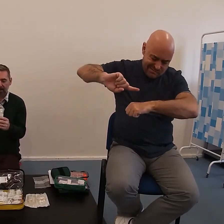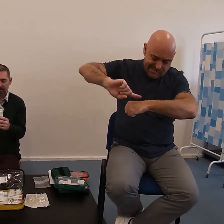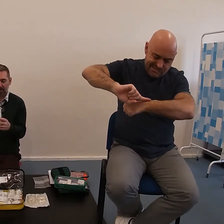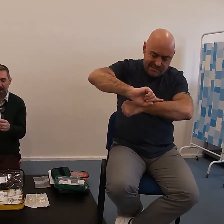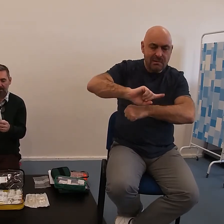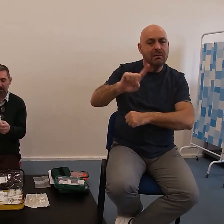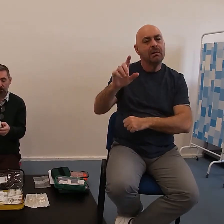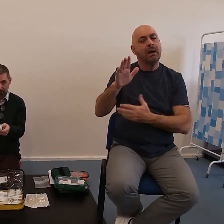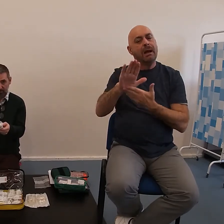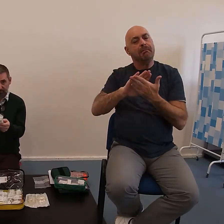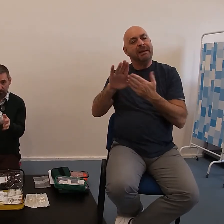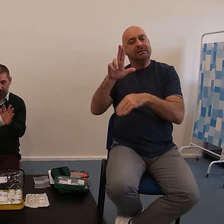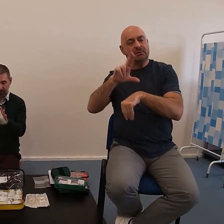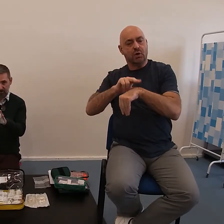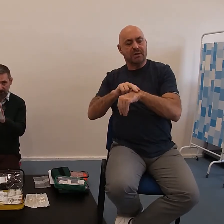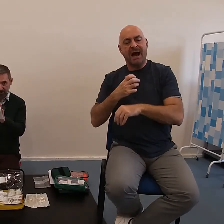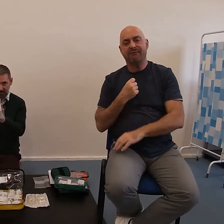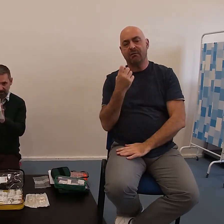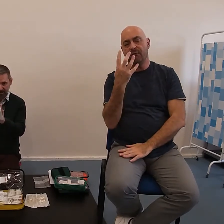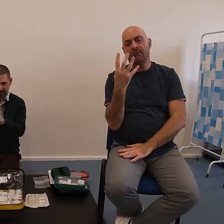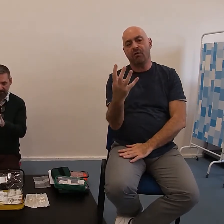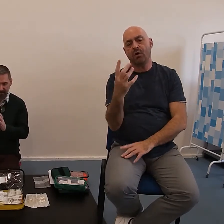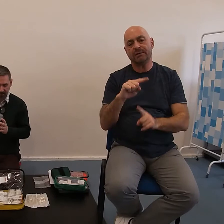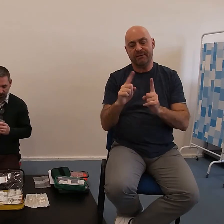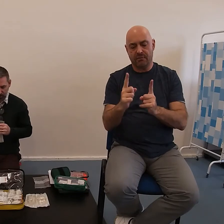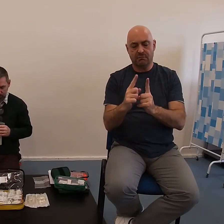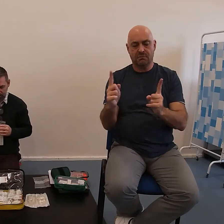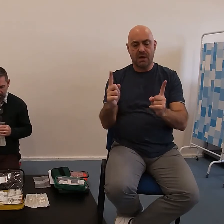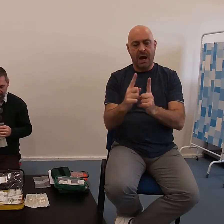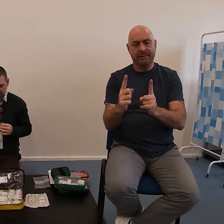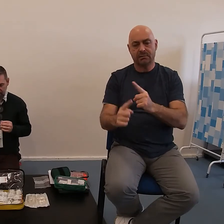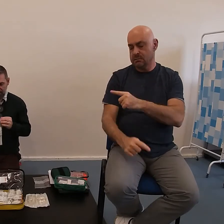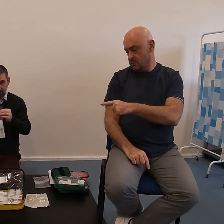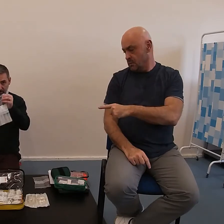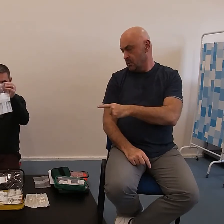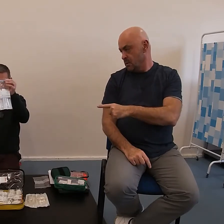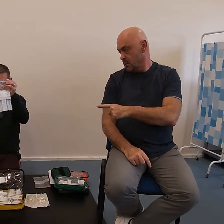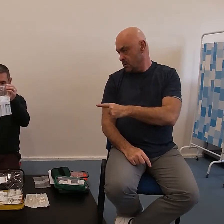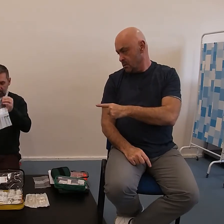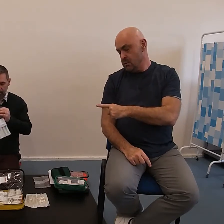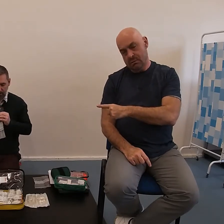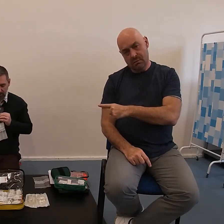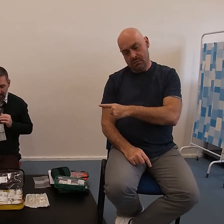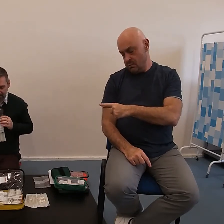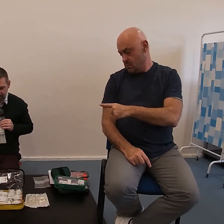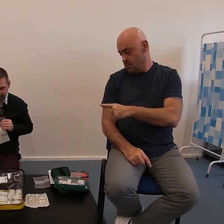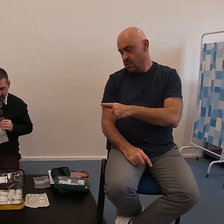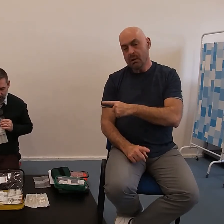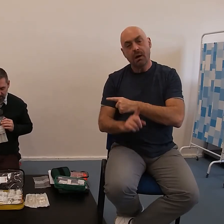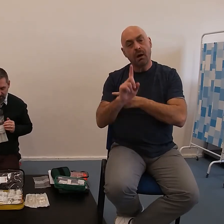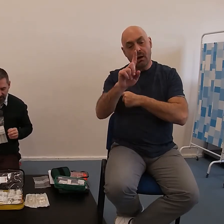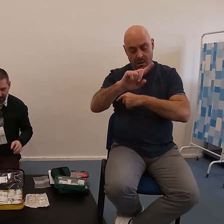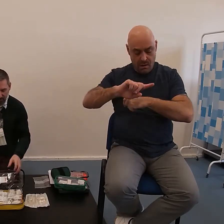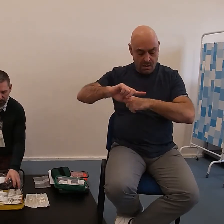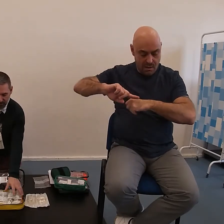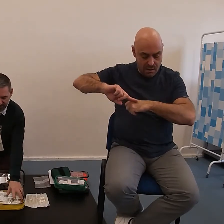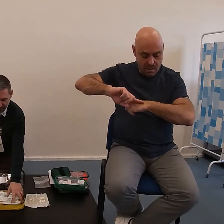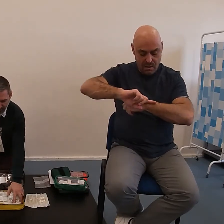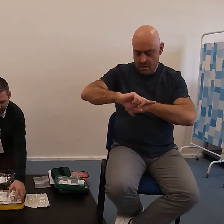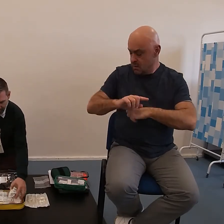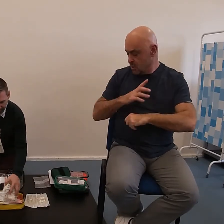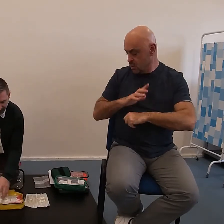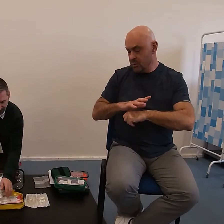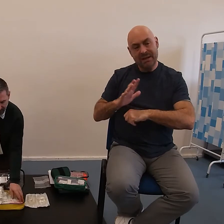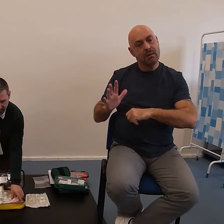the medics have a choice of 4 different sizes in here that they can choose. But to put a cannula into someone's vein, you also